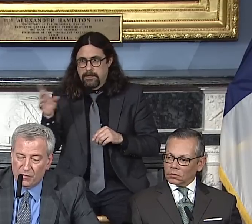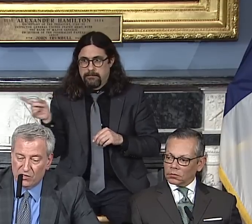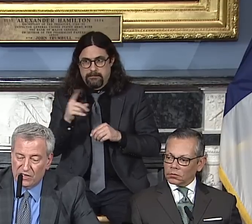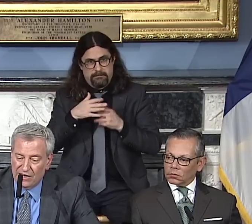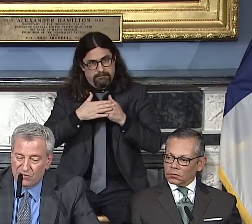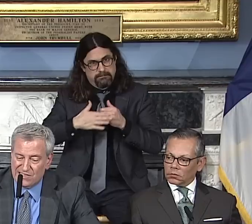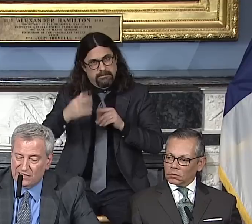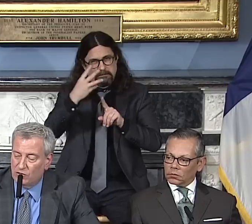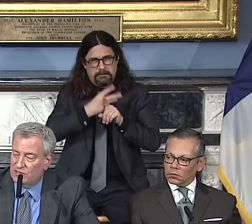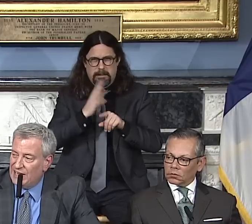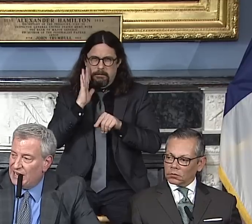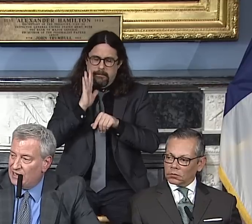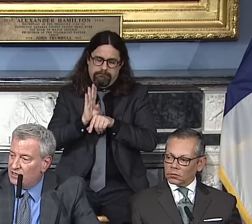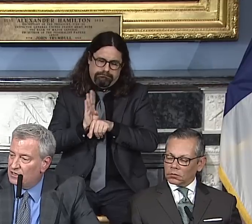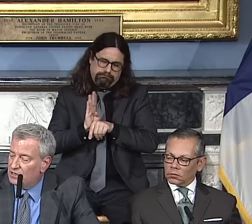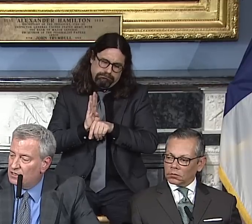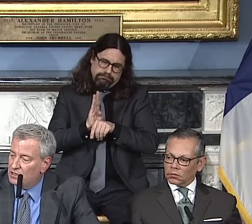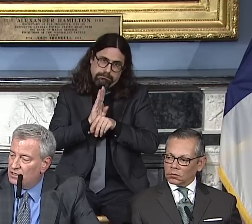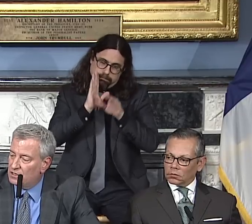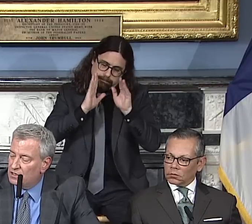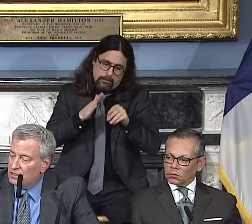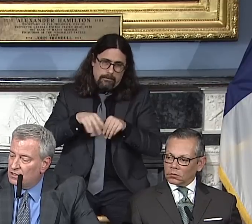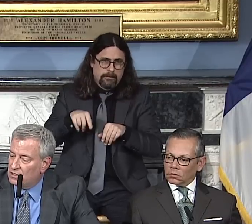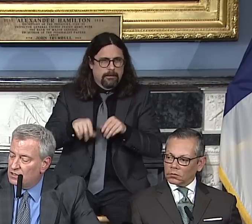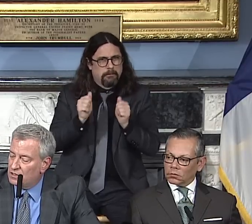are going to be looking every single day